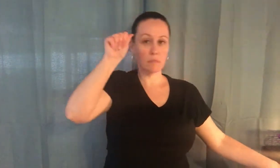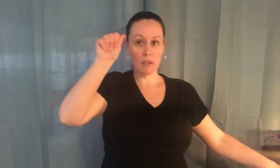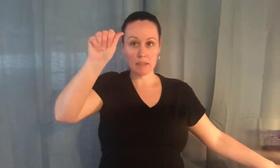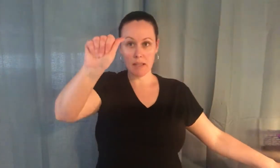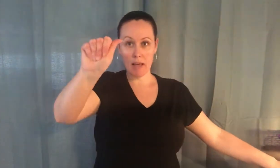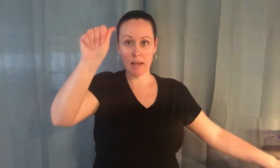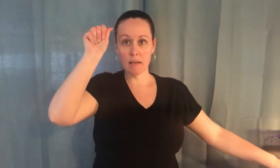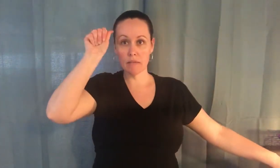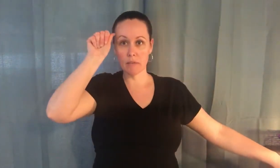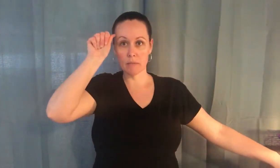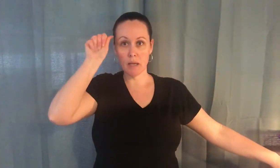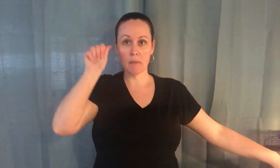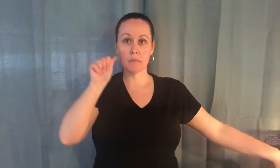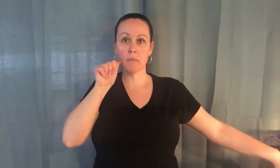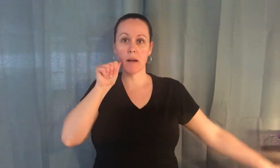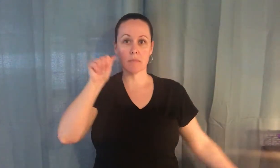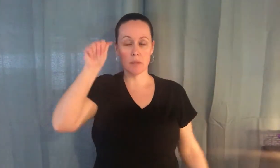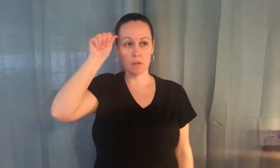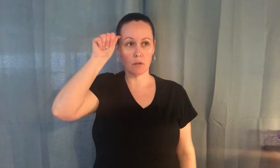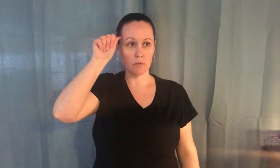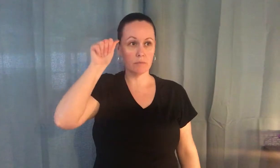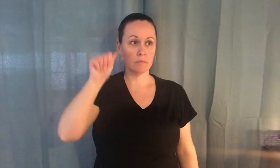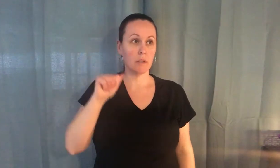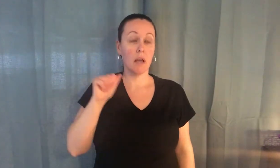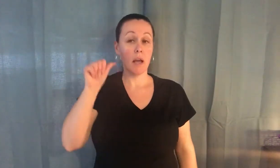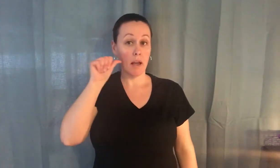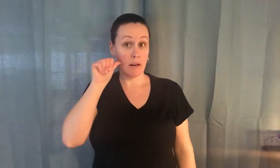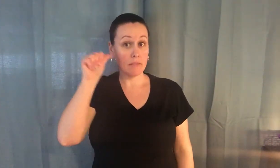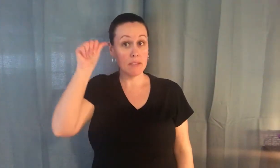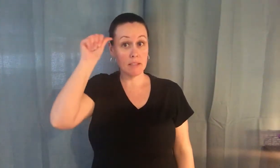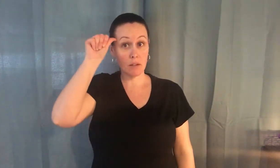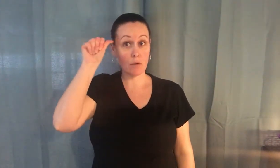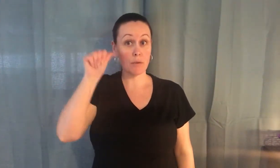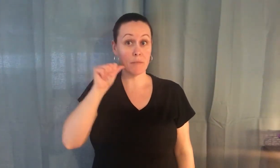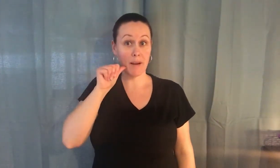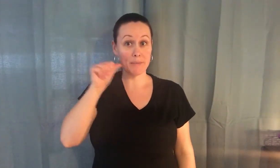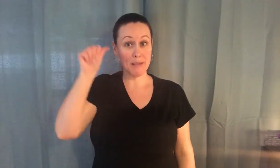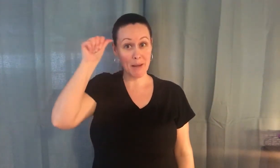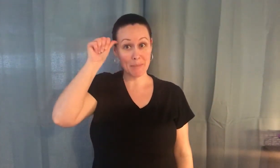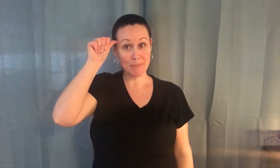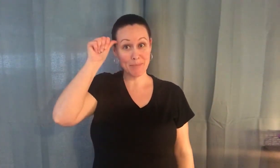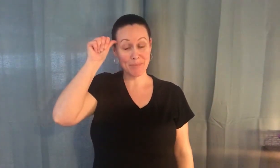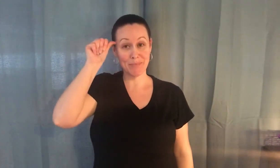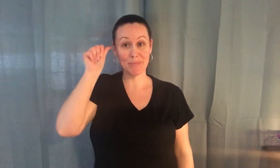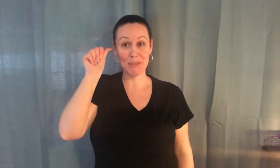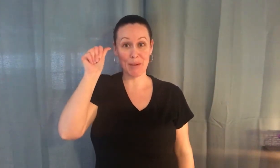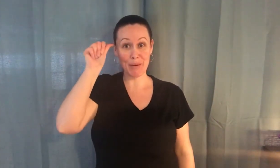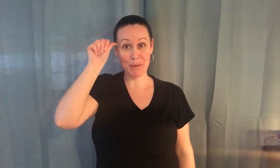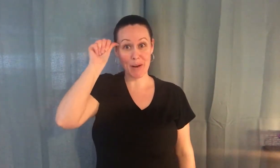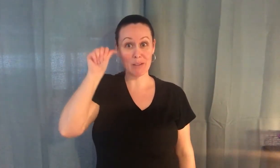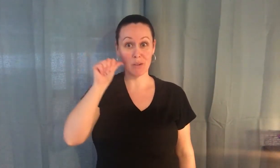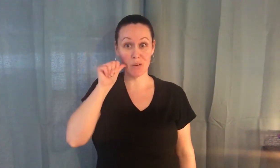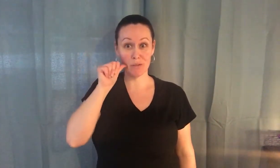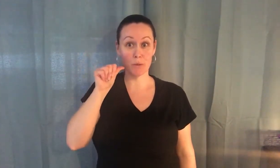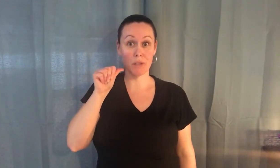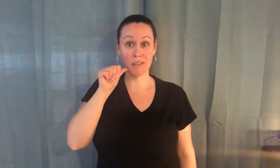It's the A from top to bottom. Adult. And I've seen it go from bottom to up. So adult or